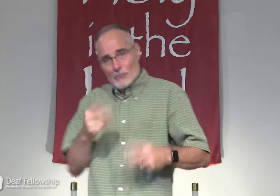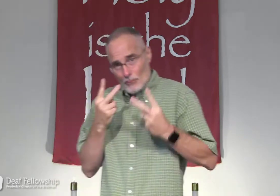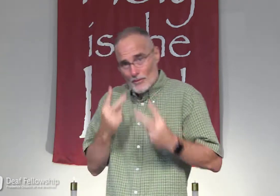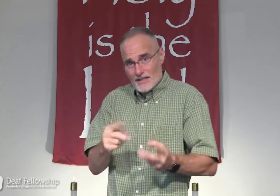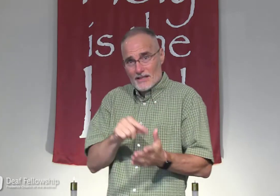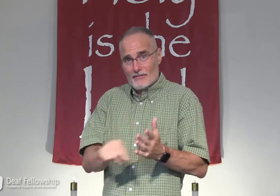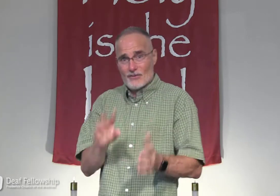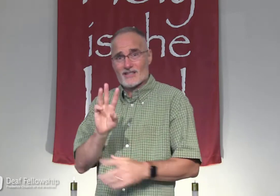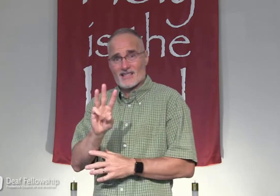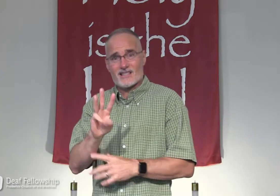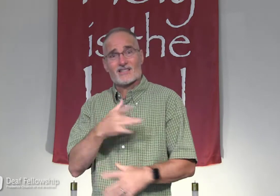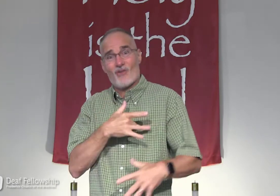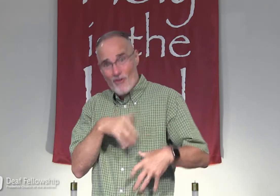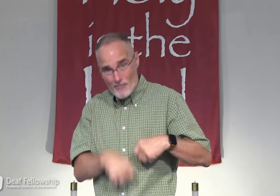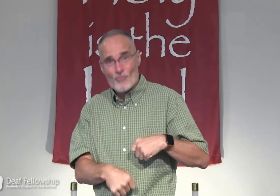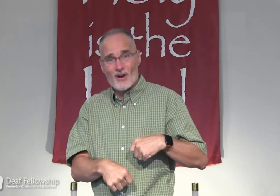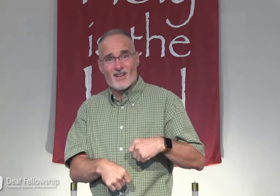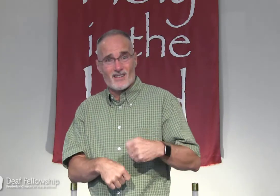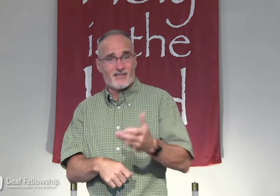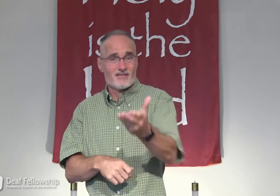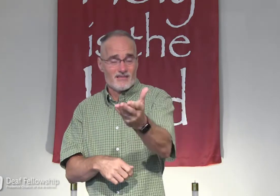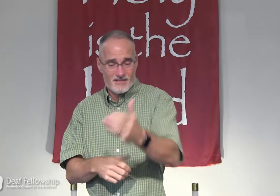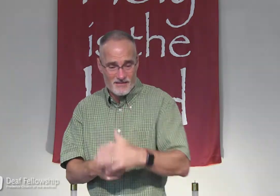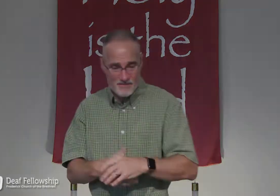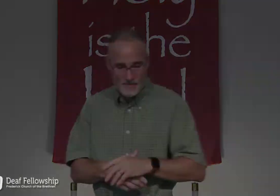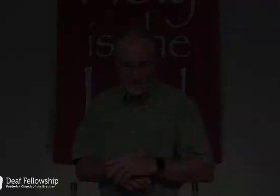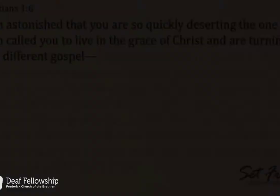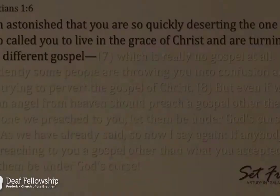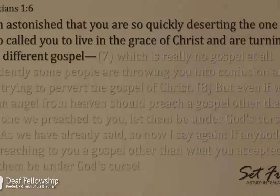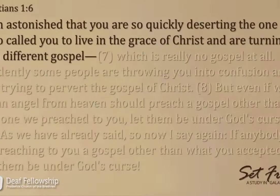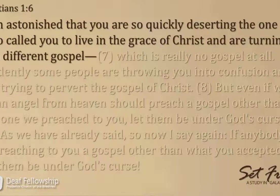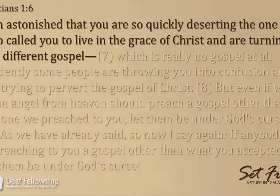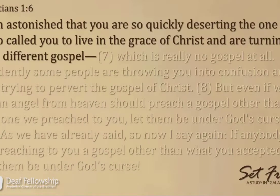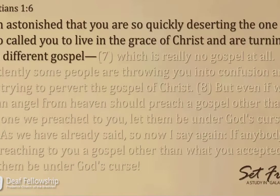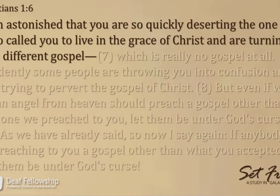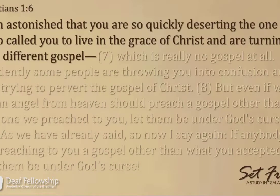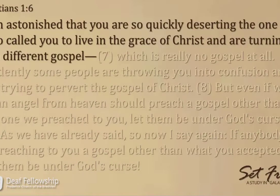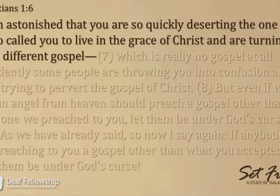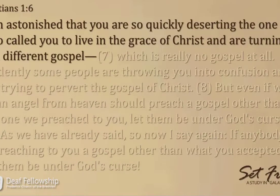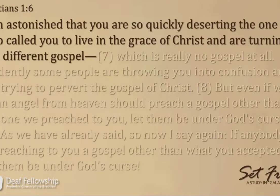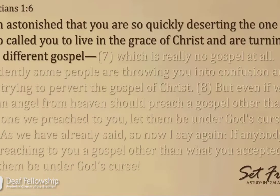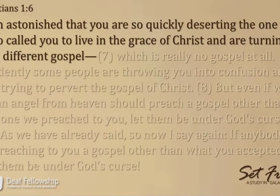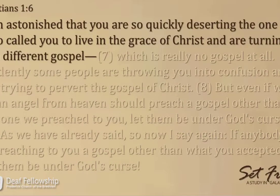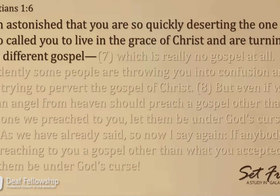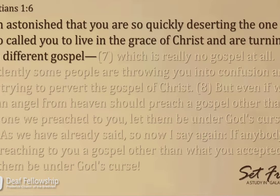the gospel. And he is heartbroken. That's what we see in verse 6, heartbreak.